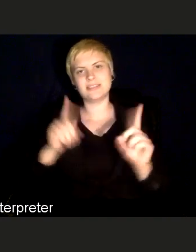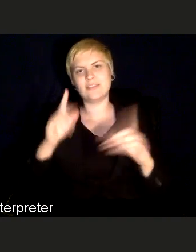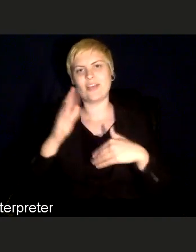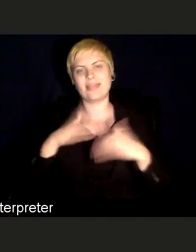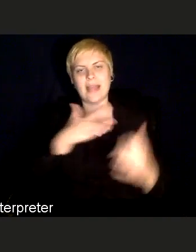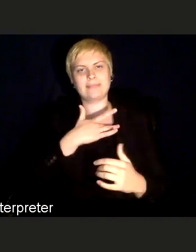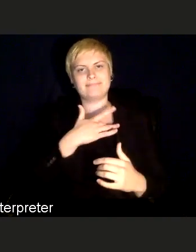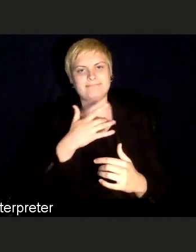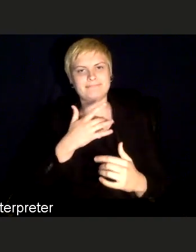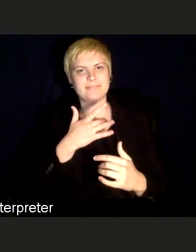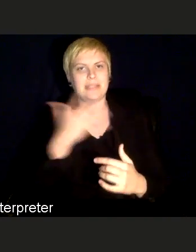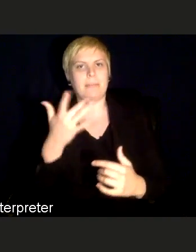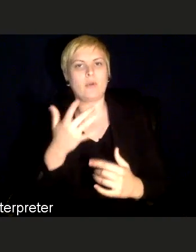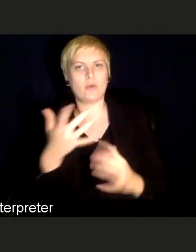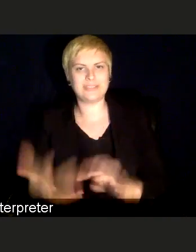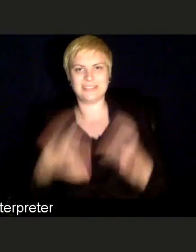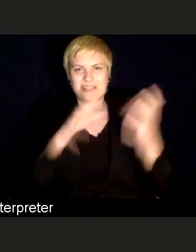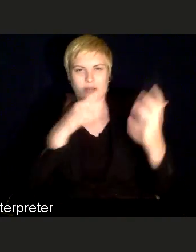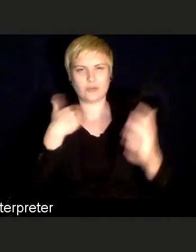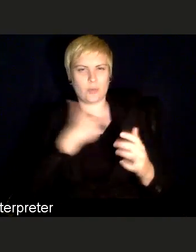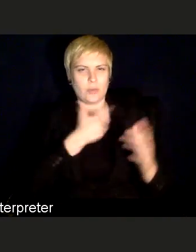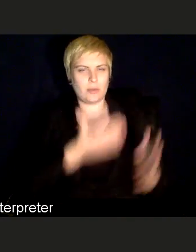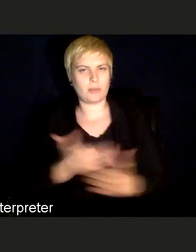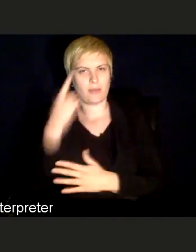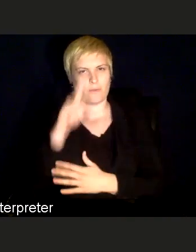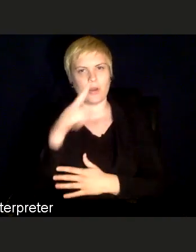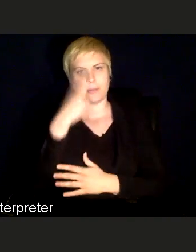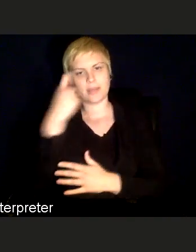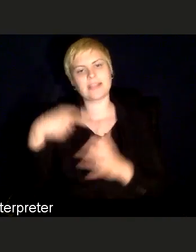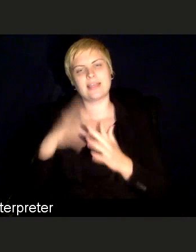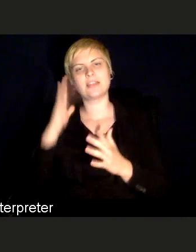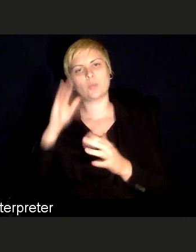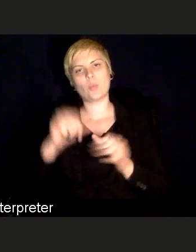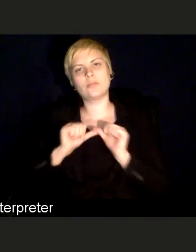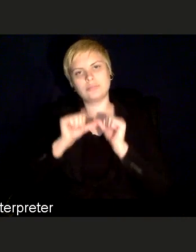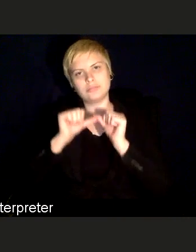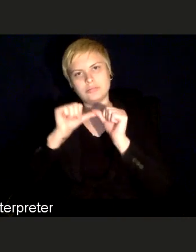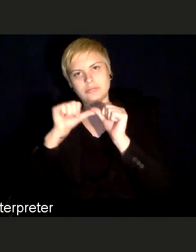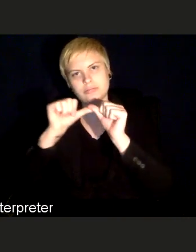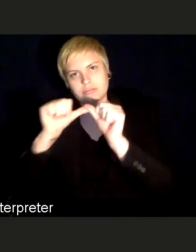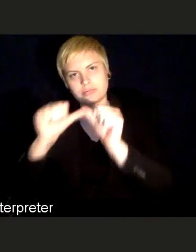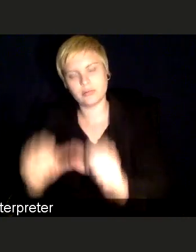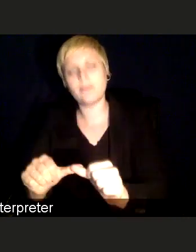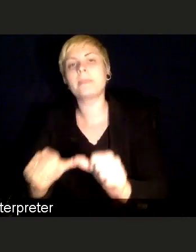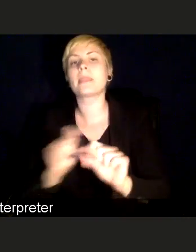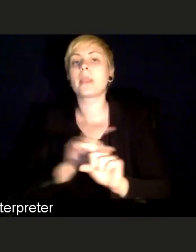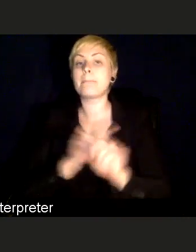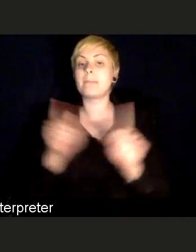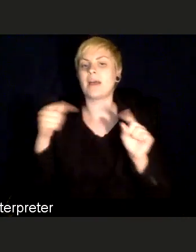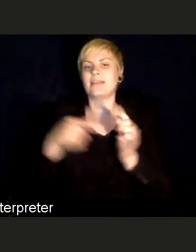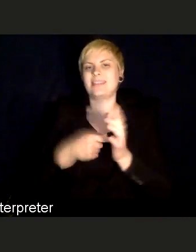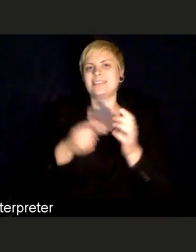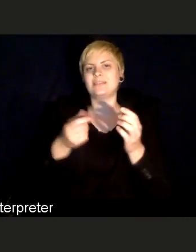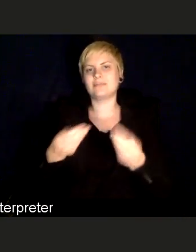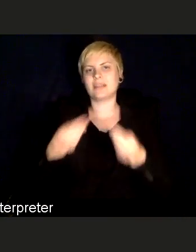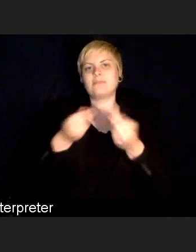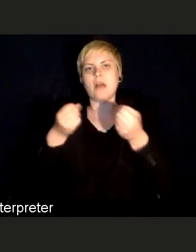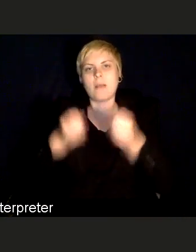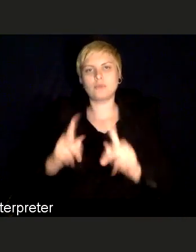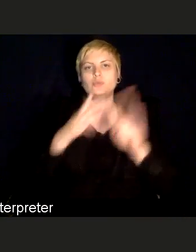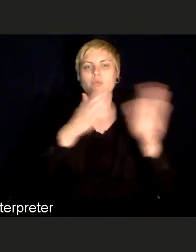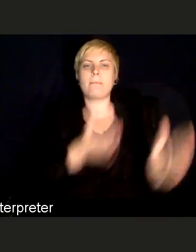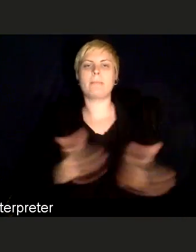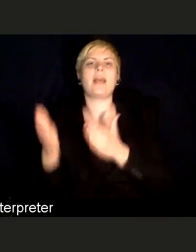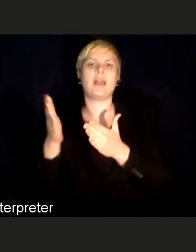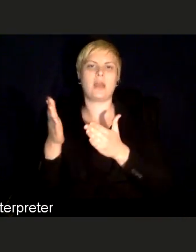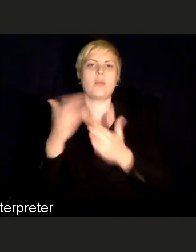that we would prepare for, because it's going to go on for a period of time. But this has given us the opportunity, I think, to plan particularly